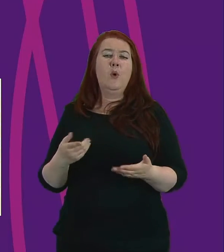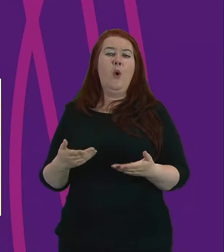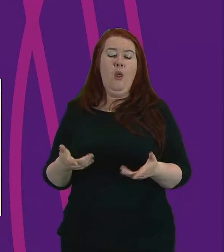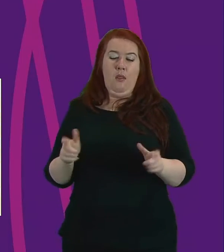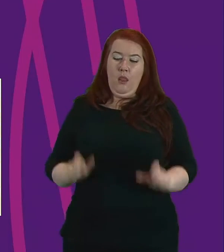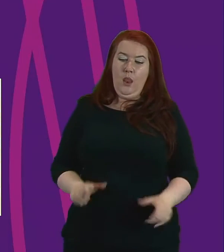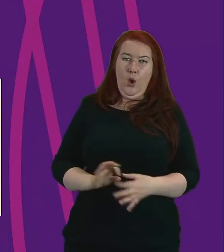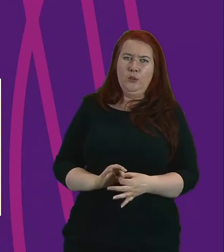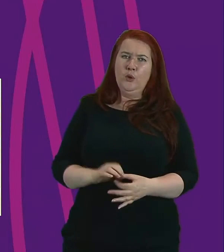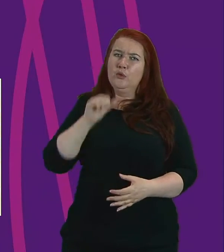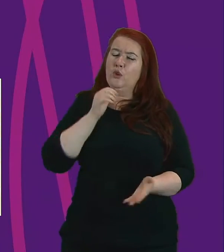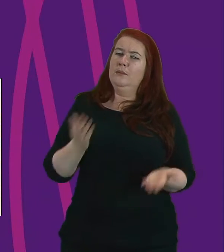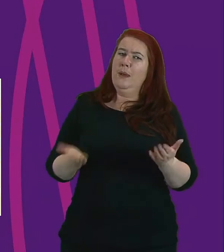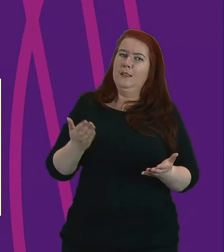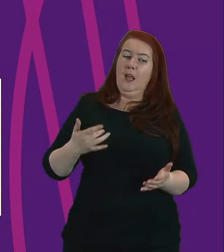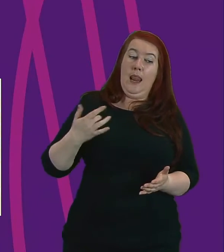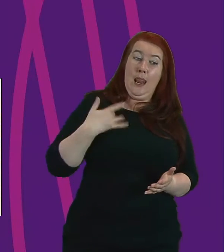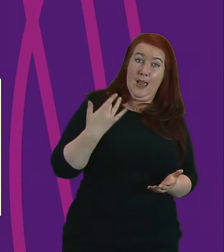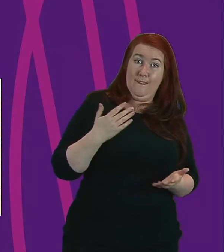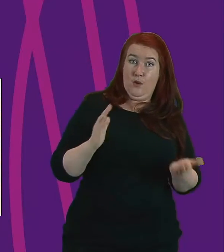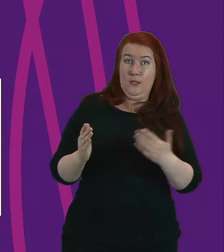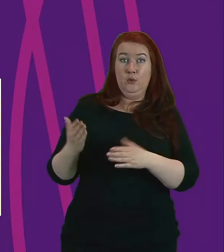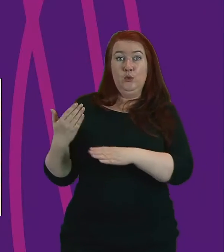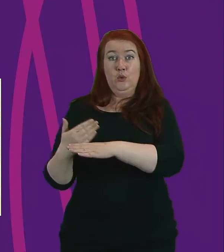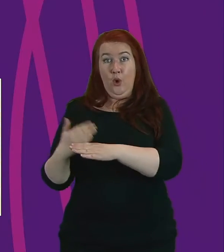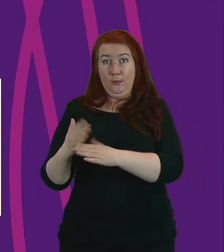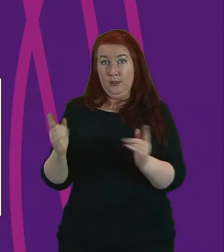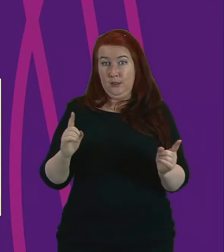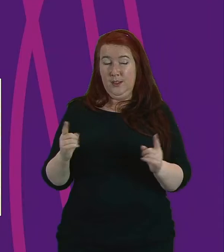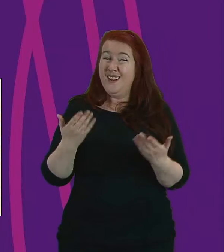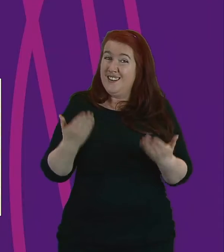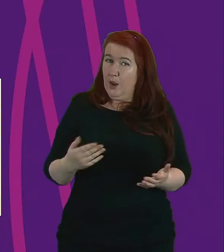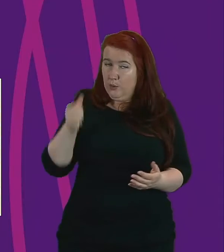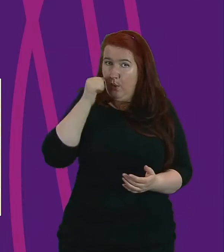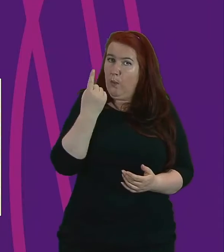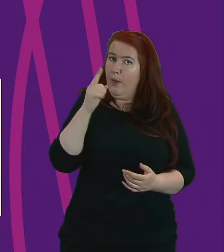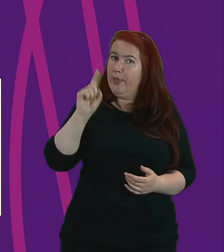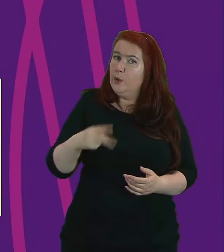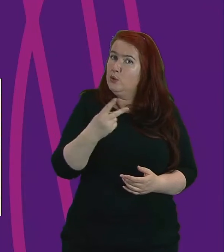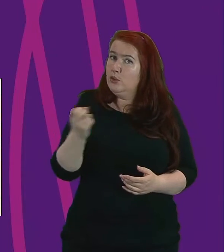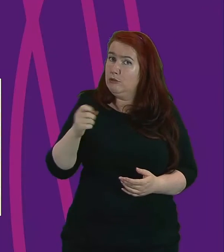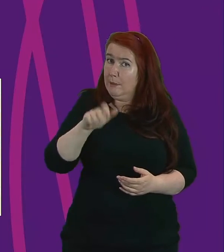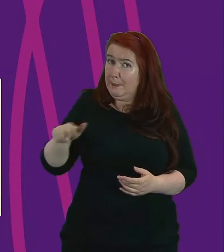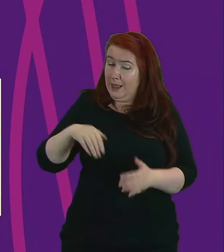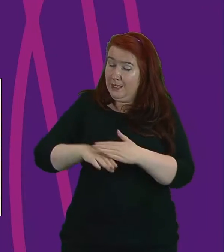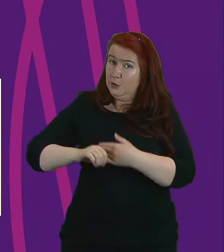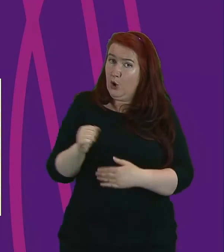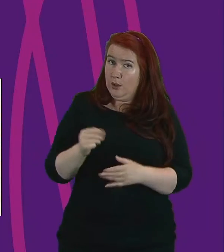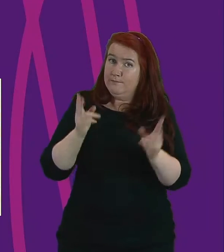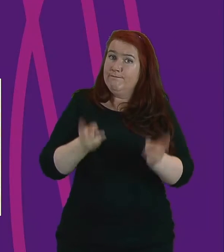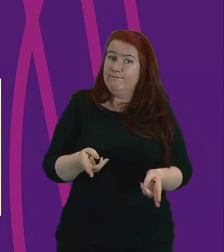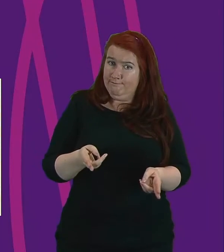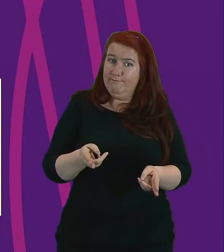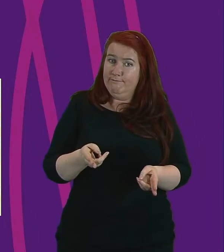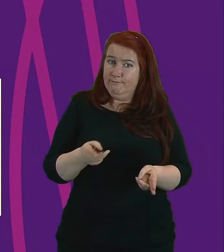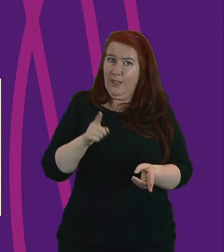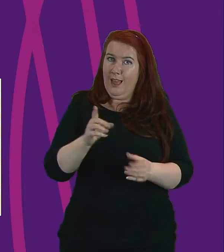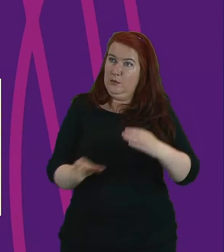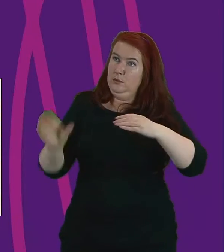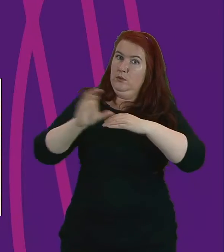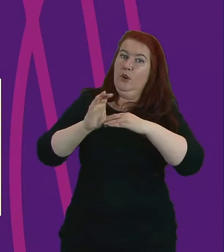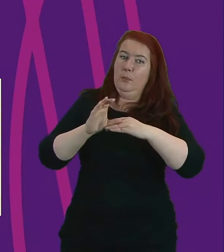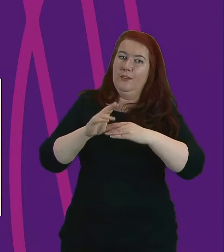and jobs. We now know that 1,200 people in Scotland have died, over and above normally expected numbers,